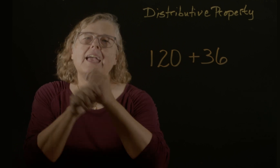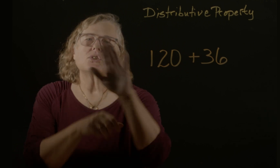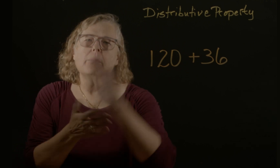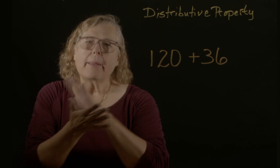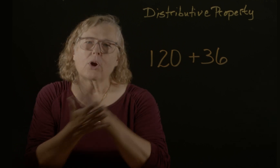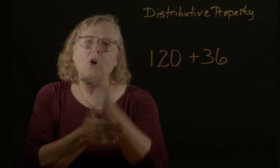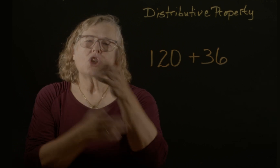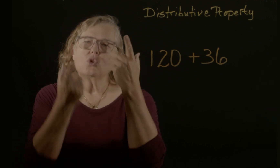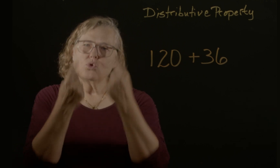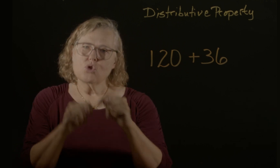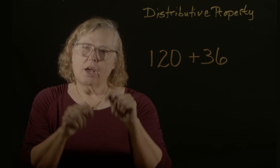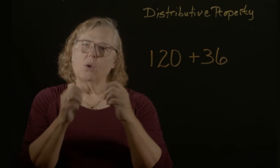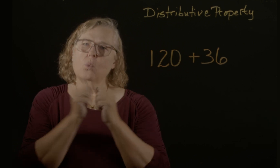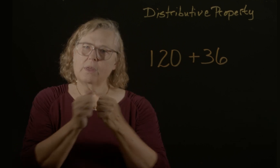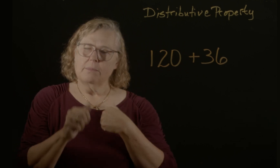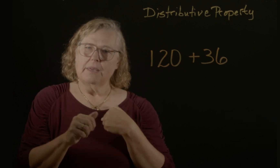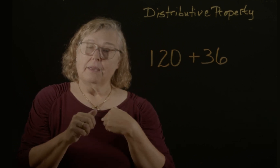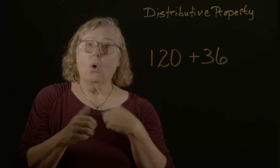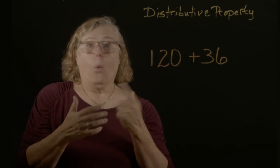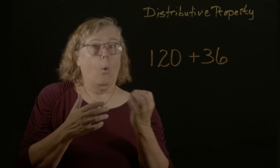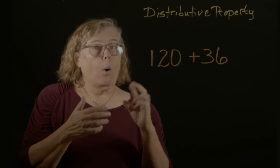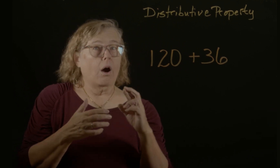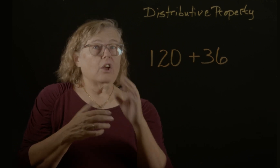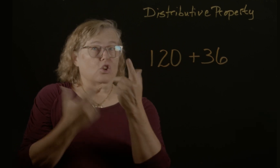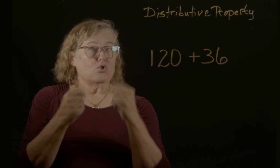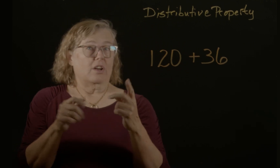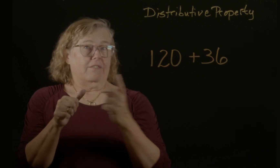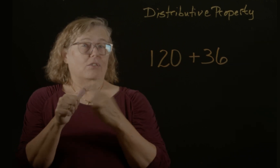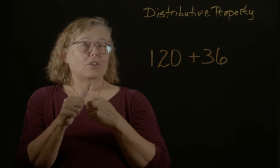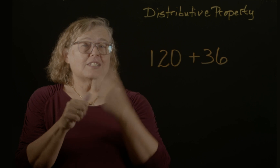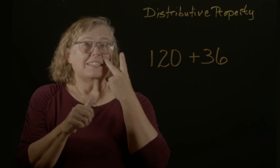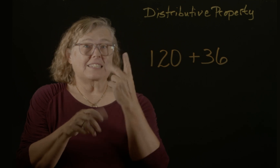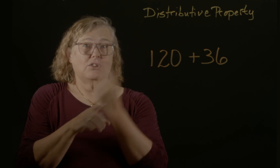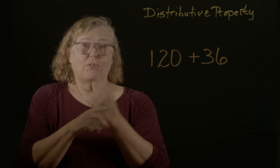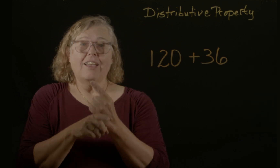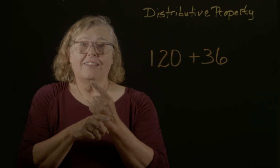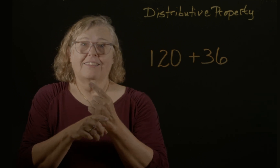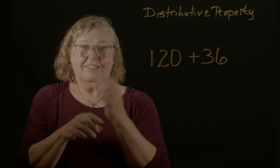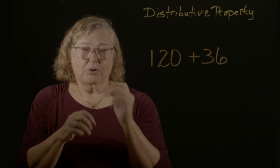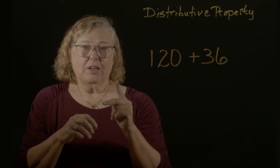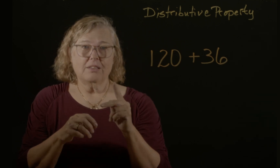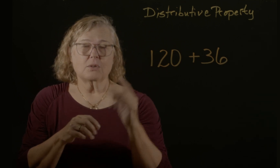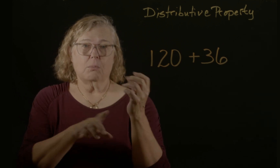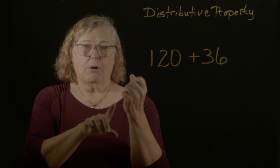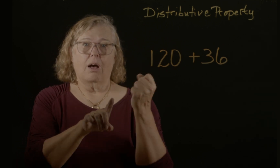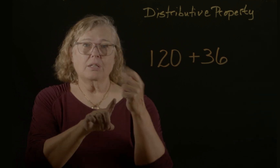property. So get your paper, and I want you to try it with me, right? Or, hey, you could try it first and see if you get it